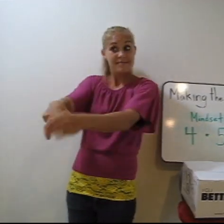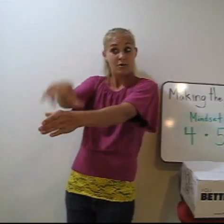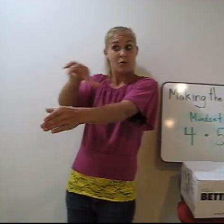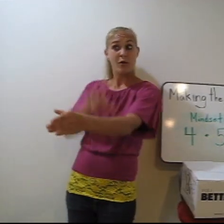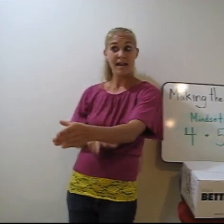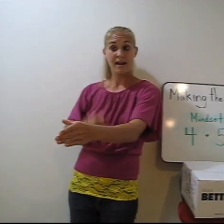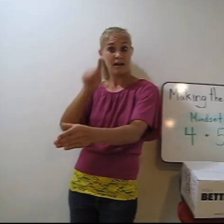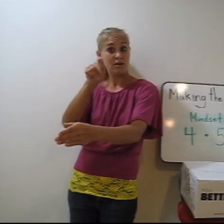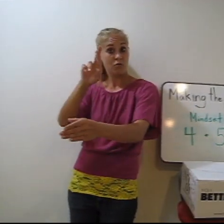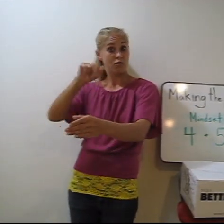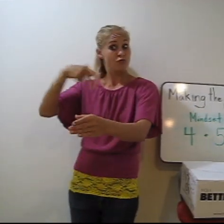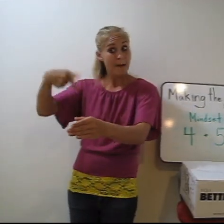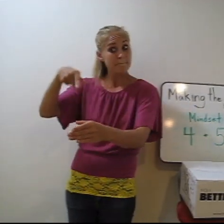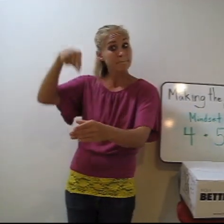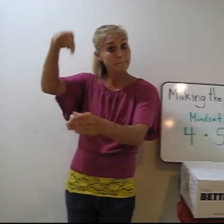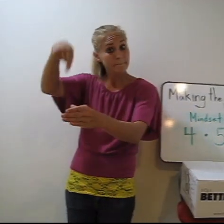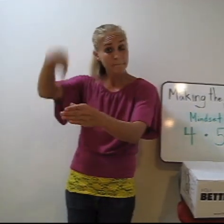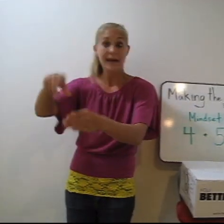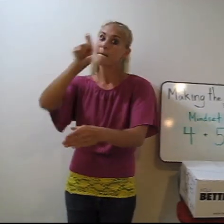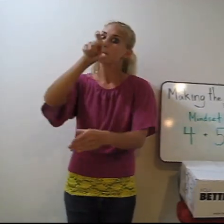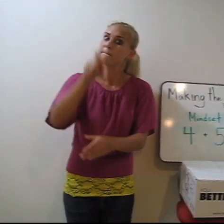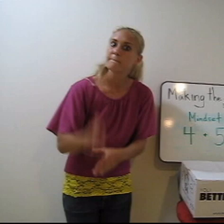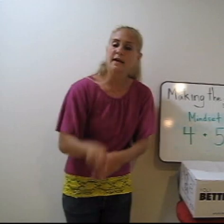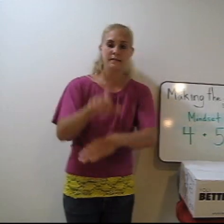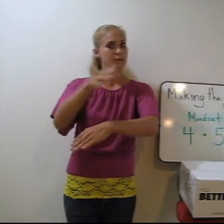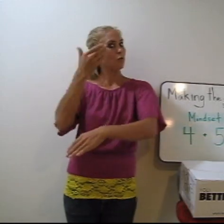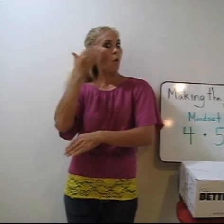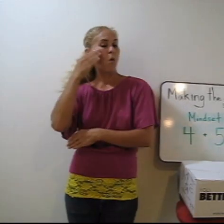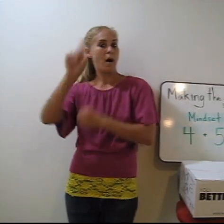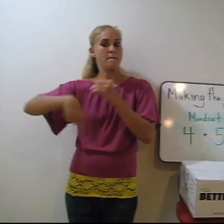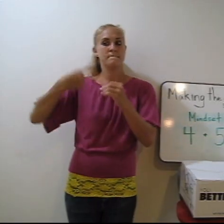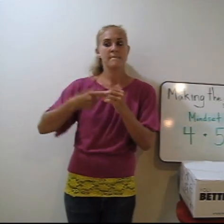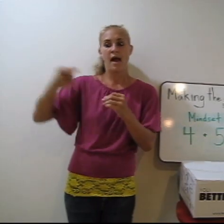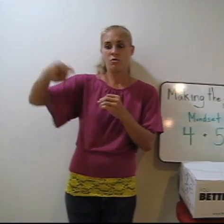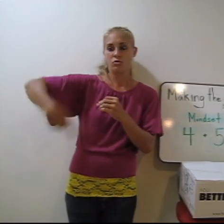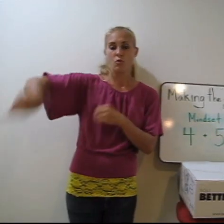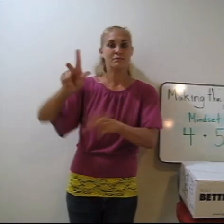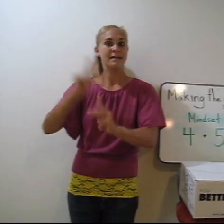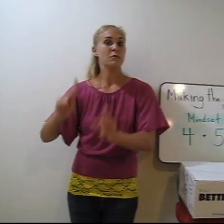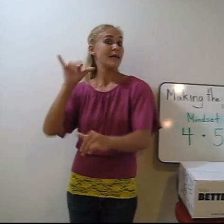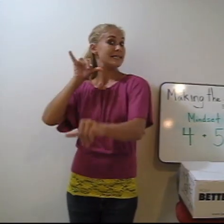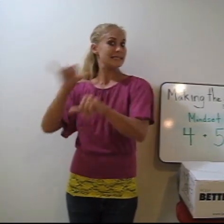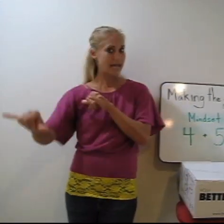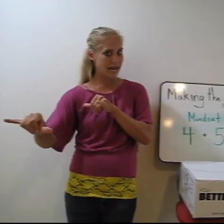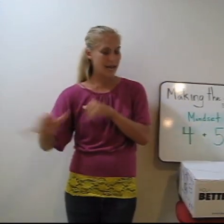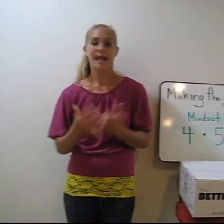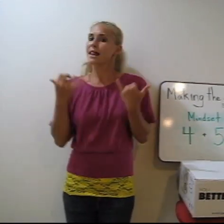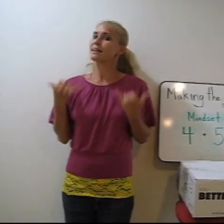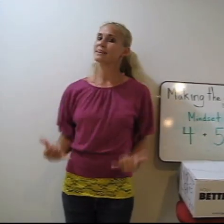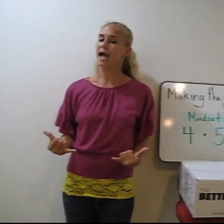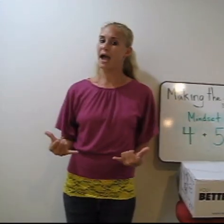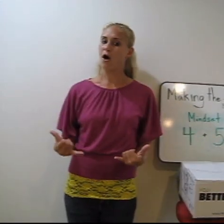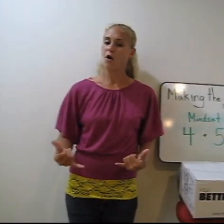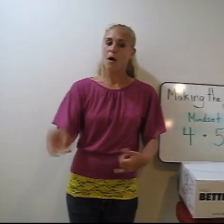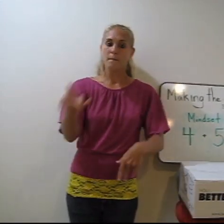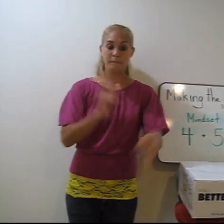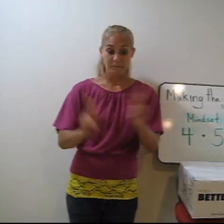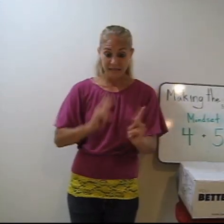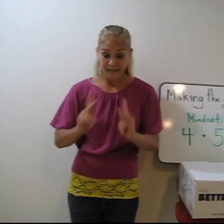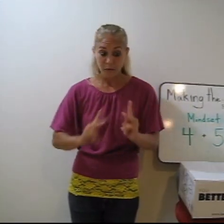trap, had best beware of the fellow inhabitants of the trap. Now, the human crabs do not usually use physical